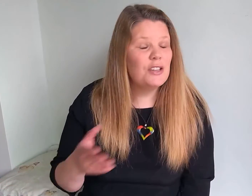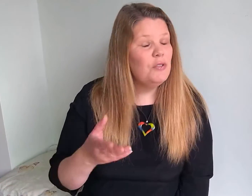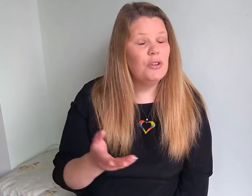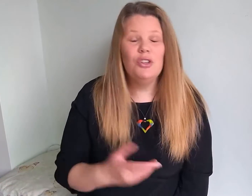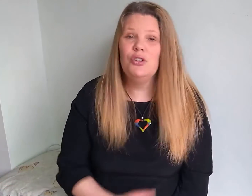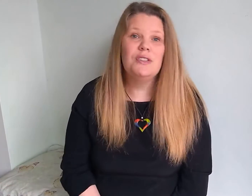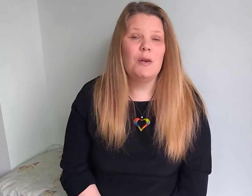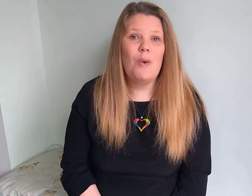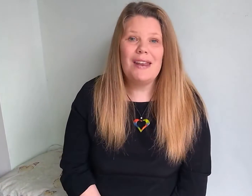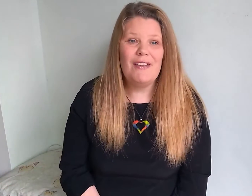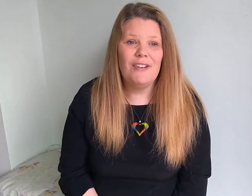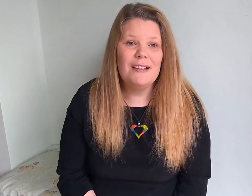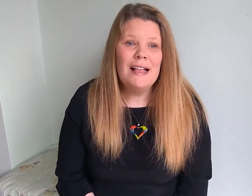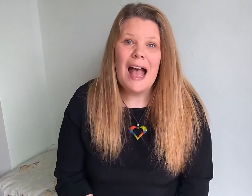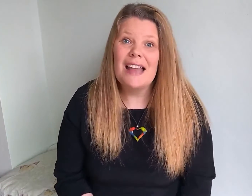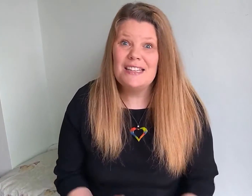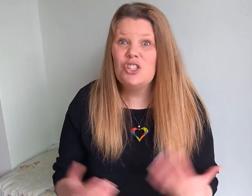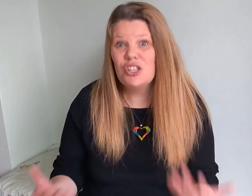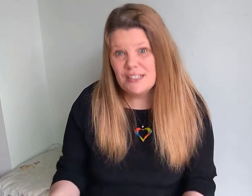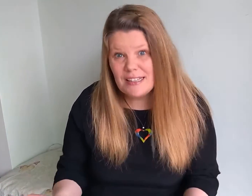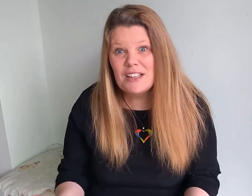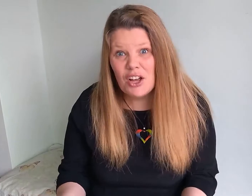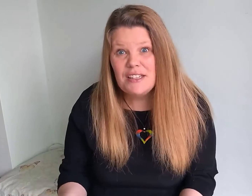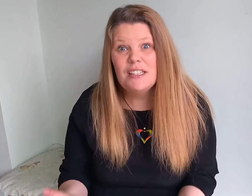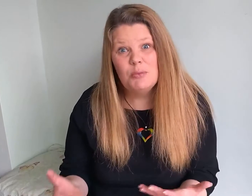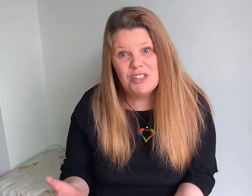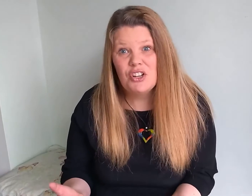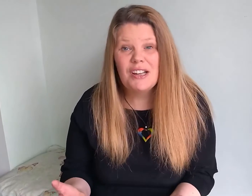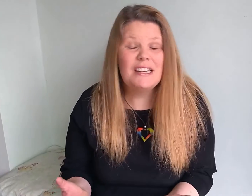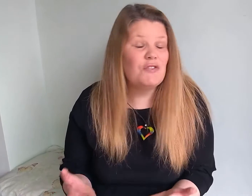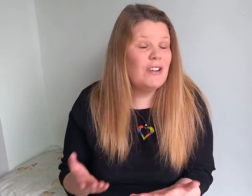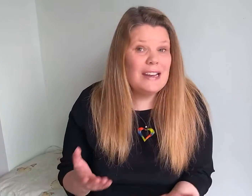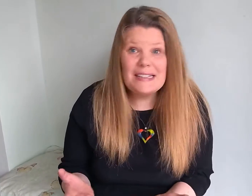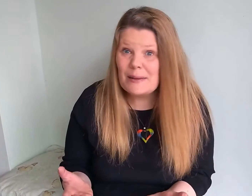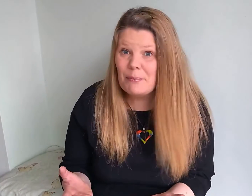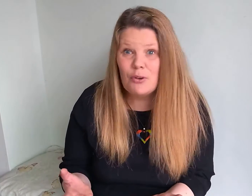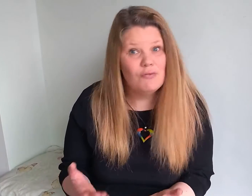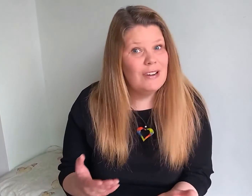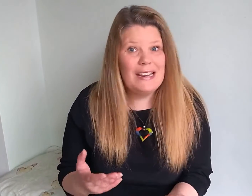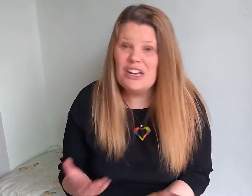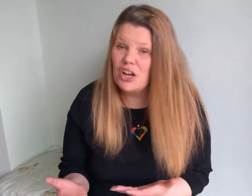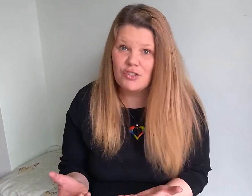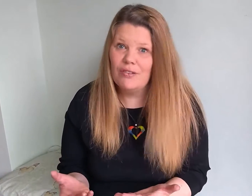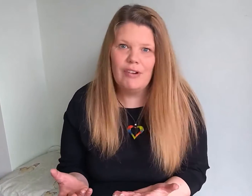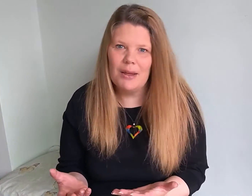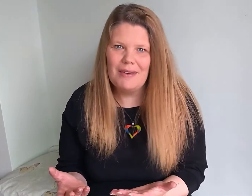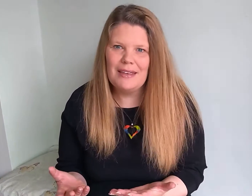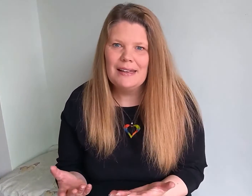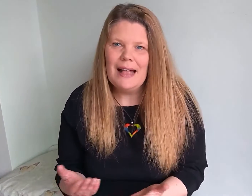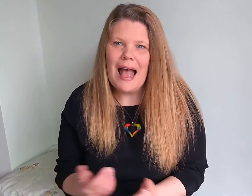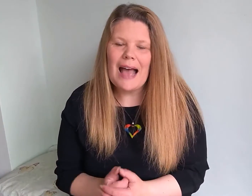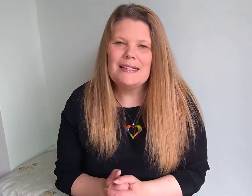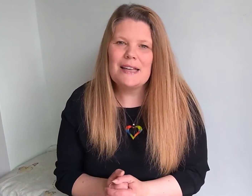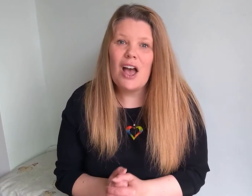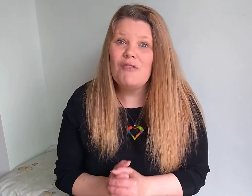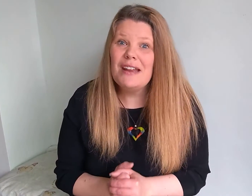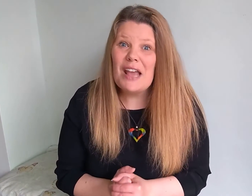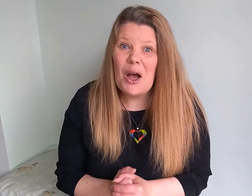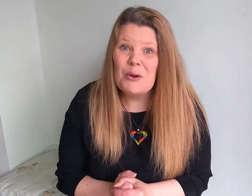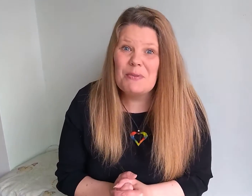you can use it whenever, and it's just designed to be sung, and it's really simple, really nursery rhymey, and I really hope that